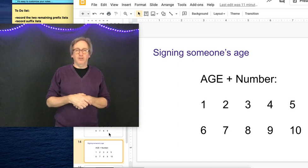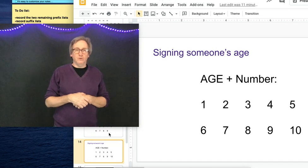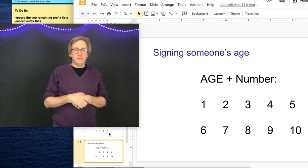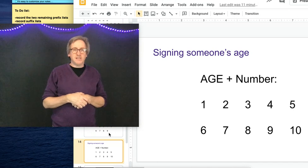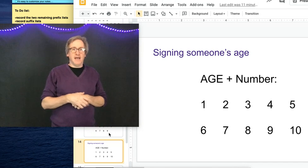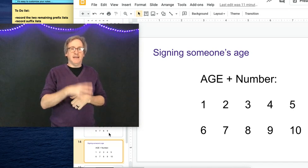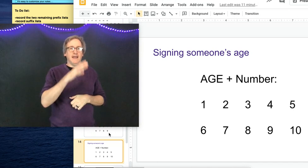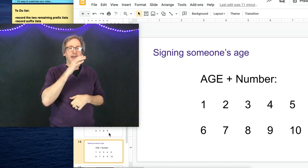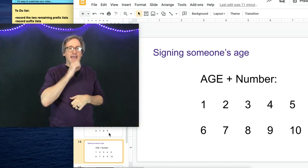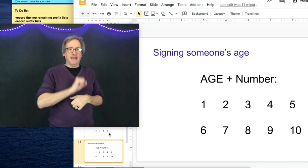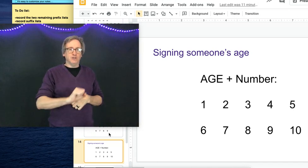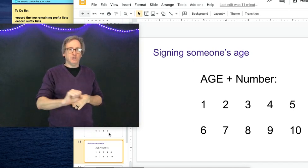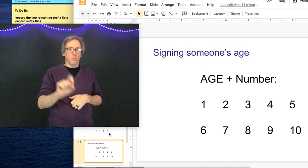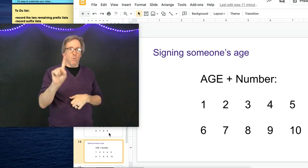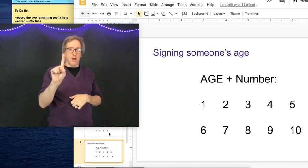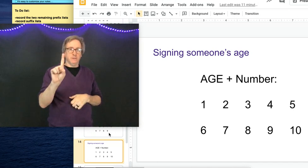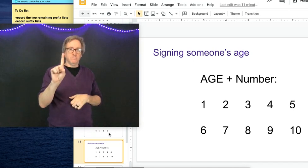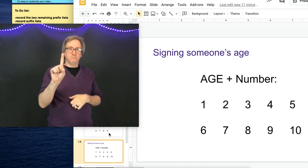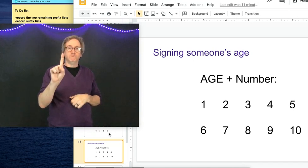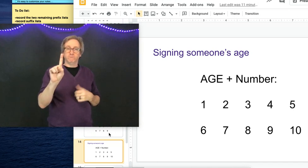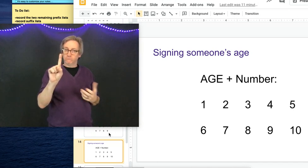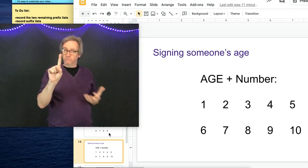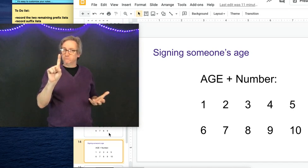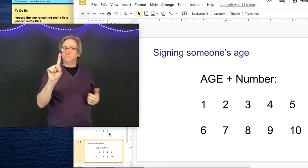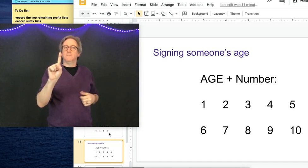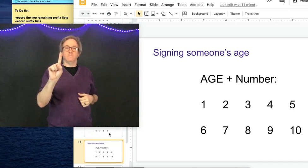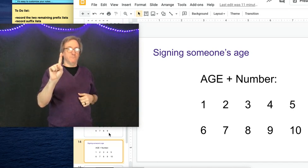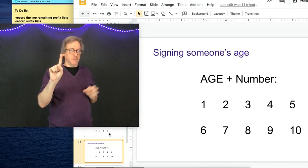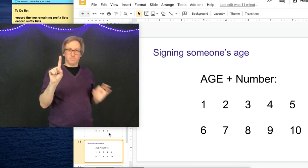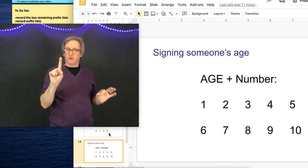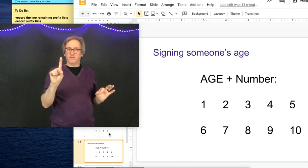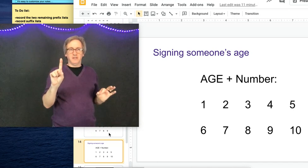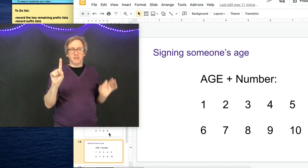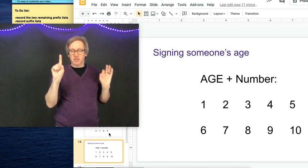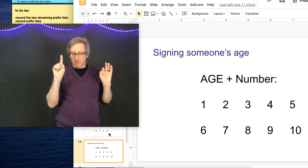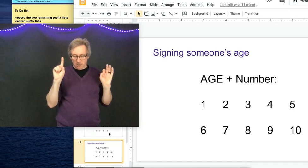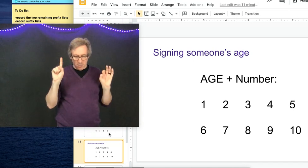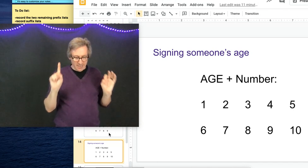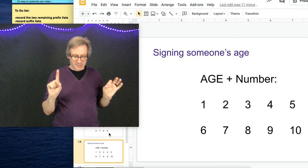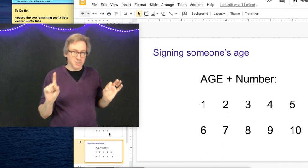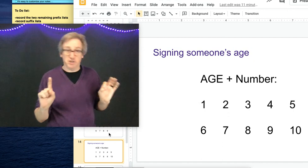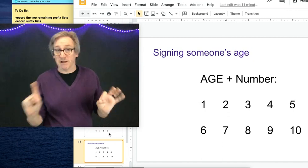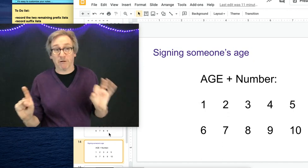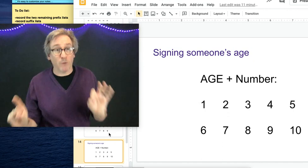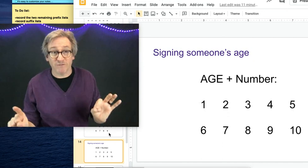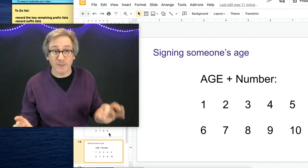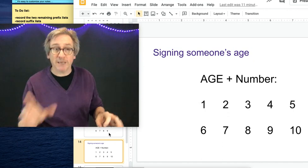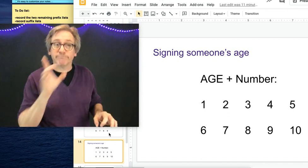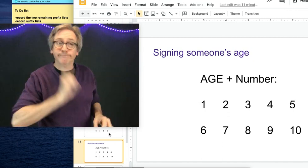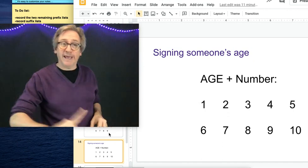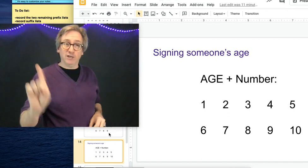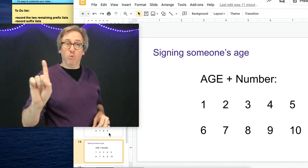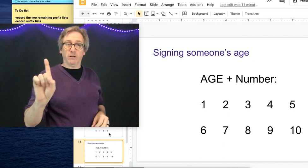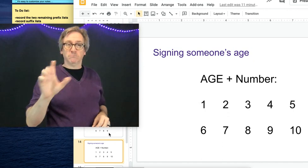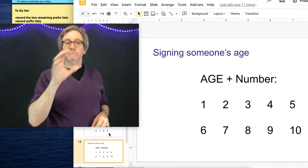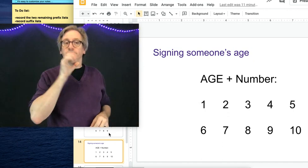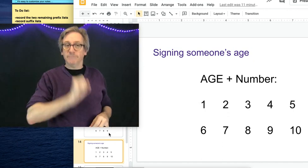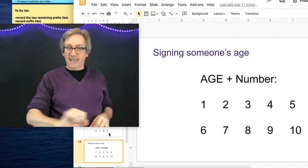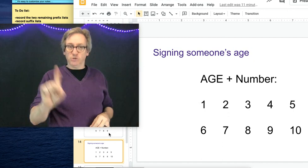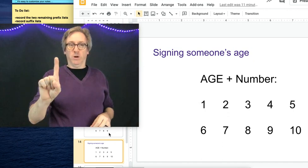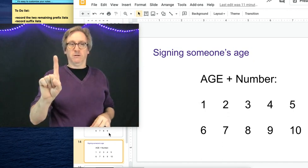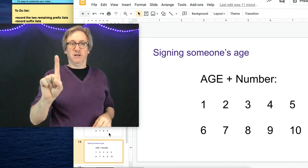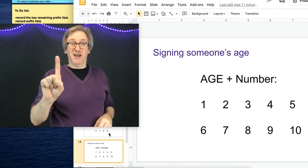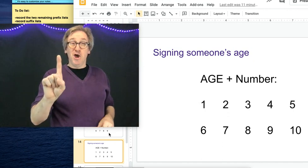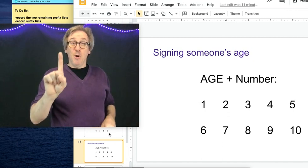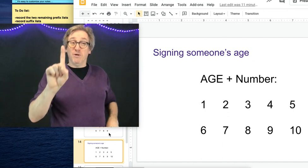If you sign age 1, it's perfectly legitimate. It's the generic way of doing it, age 1,